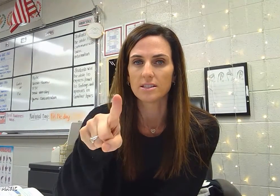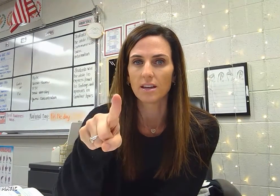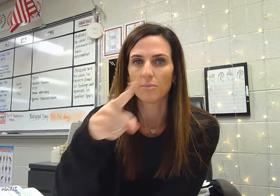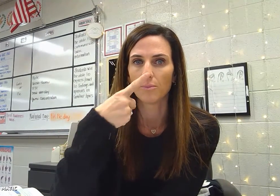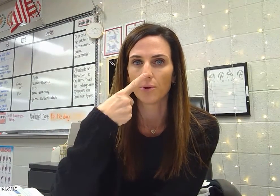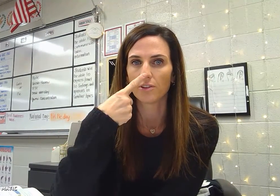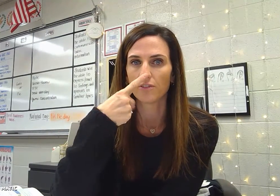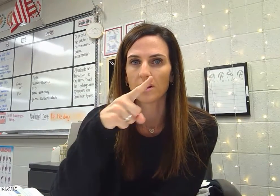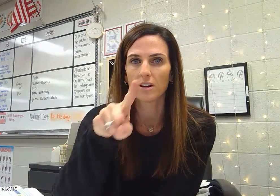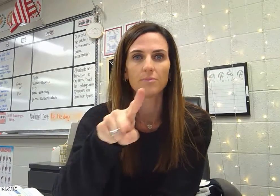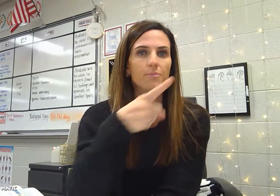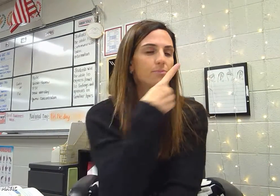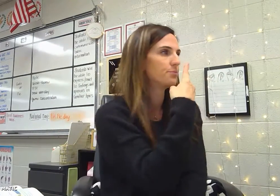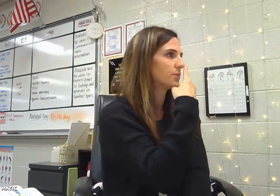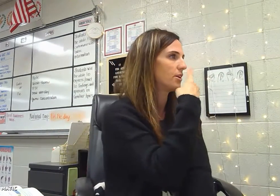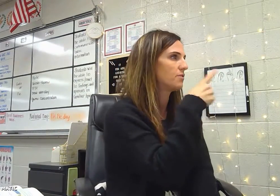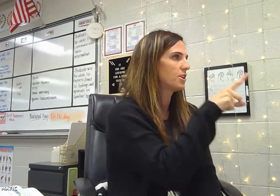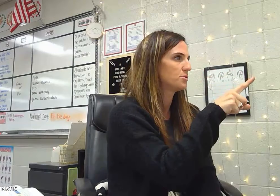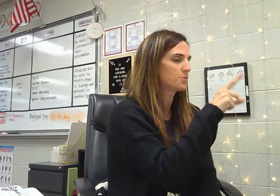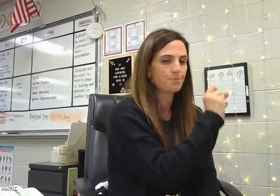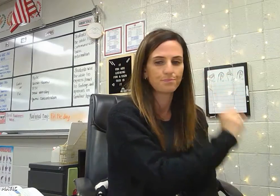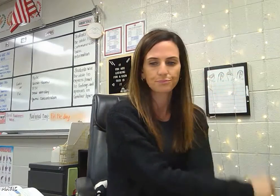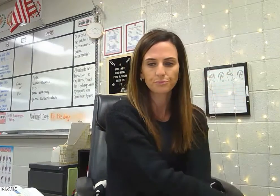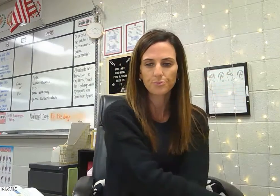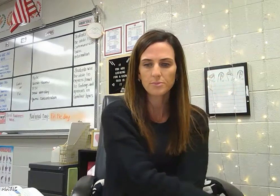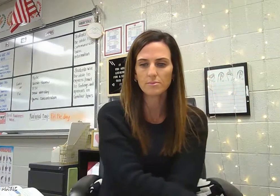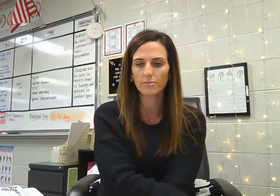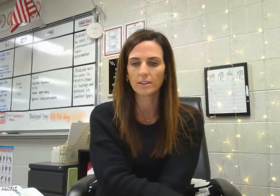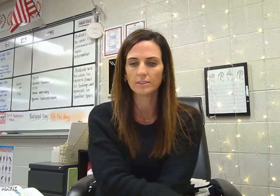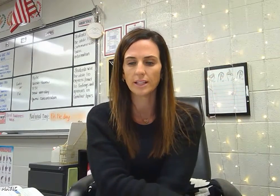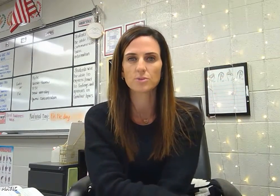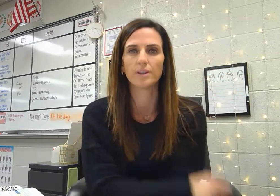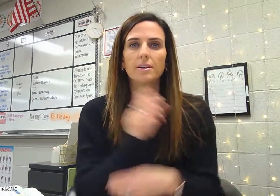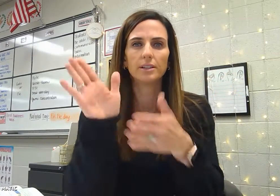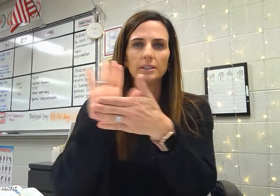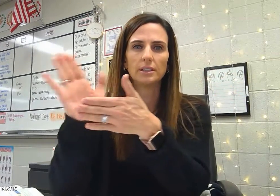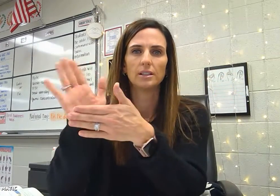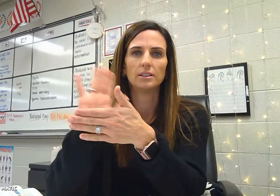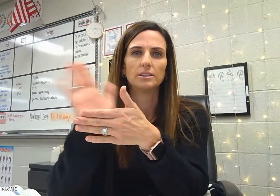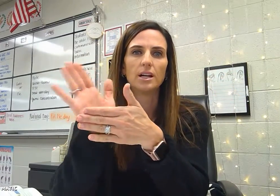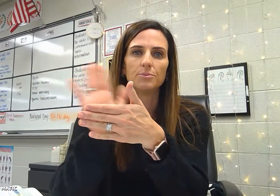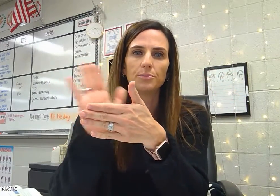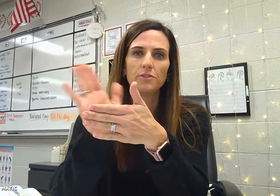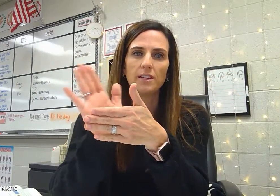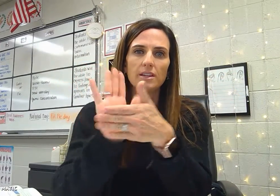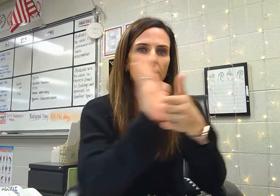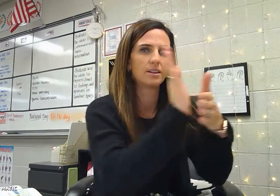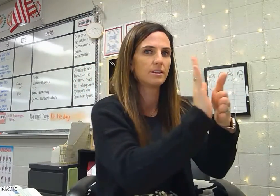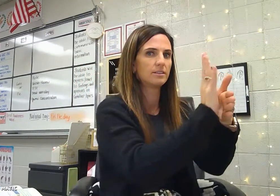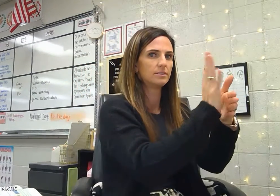same. Pointer finger off the nose. Next one. Movie.